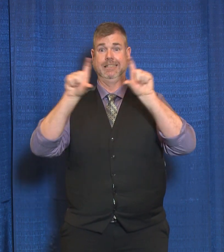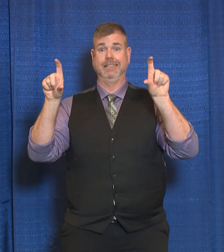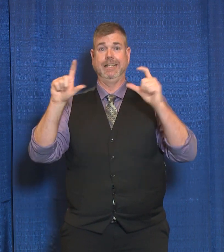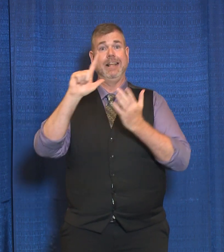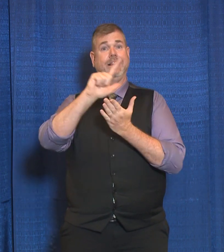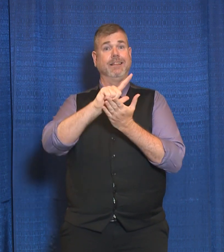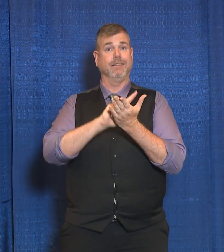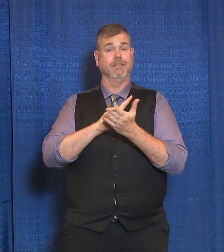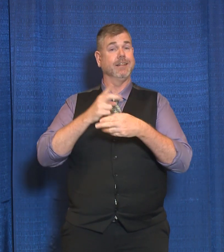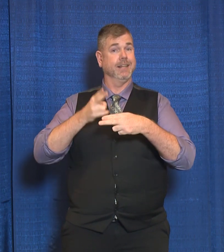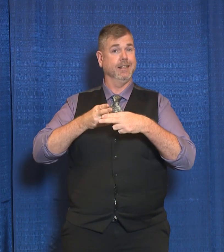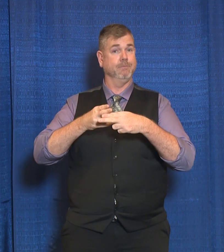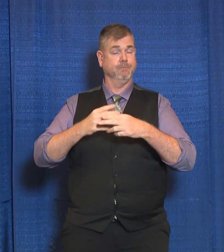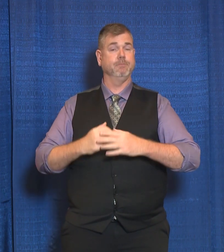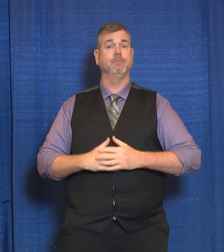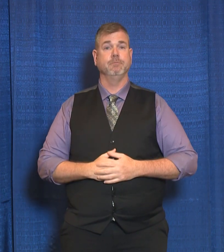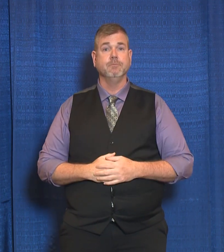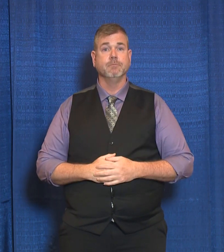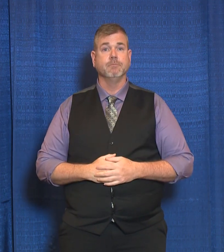Legal name.